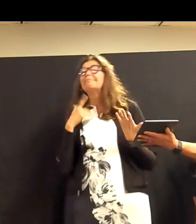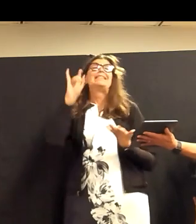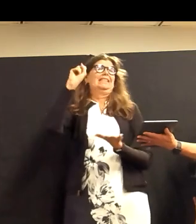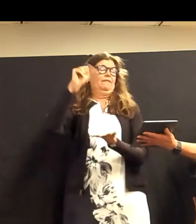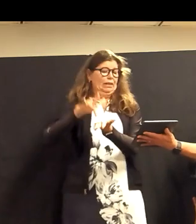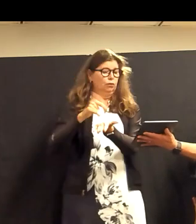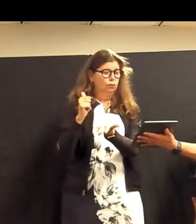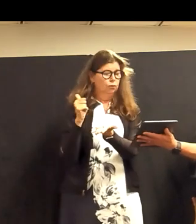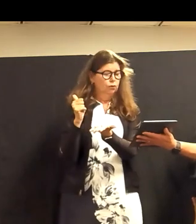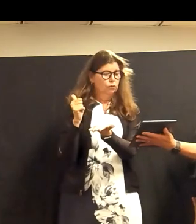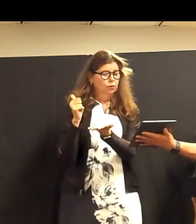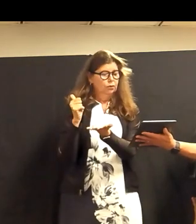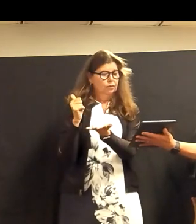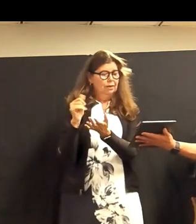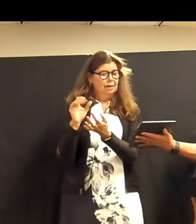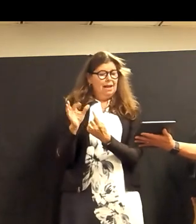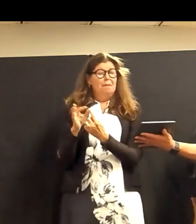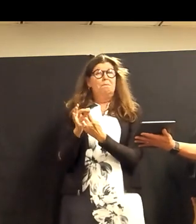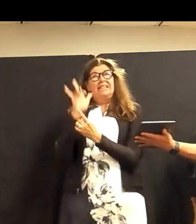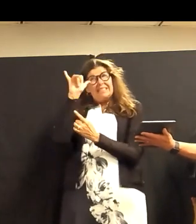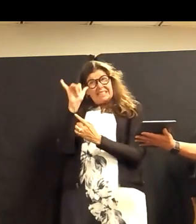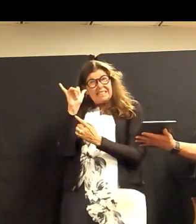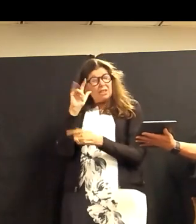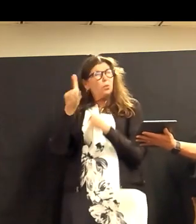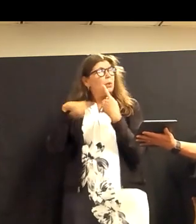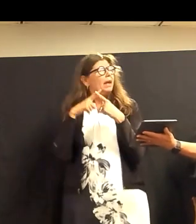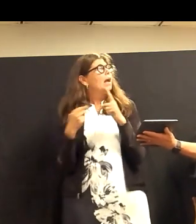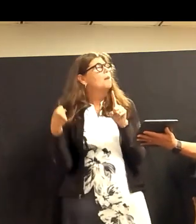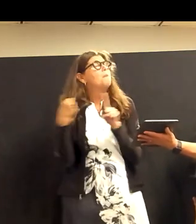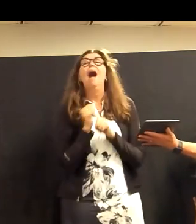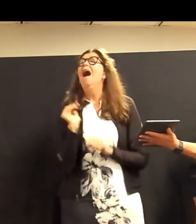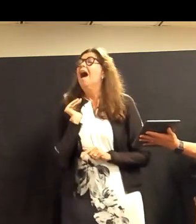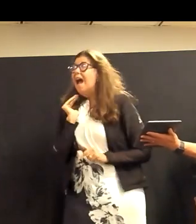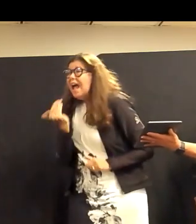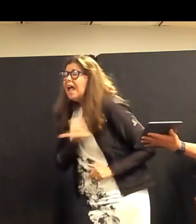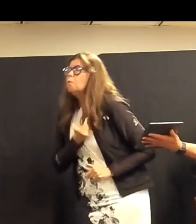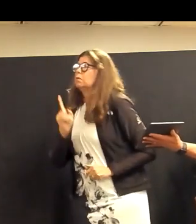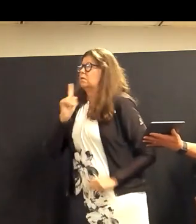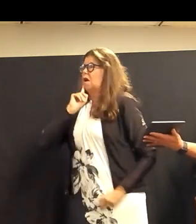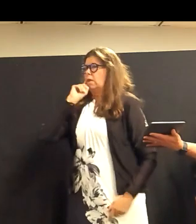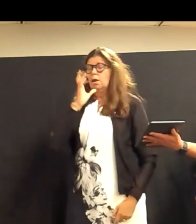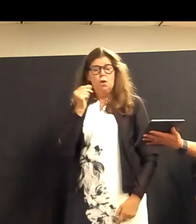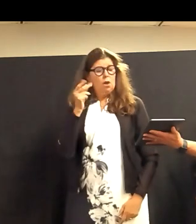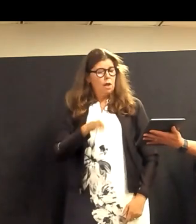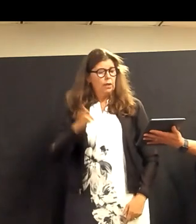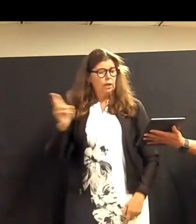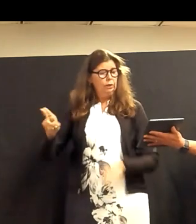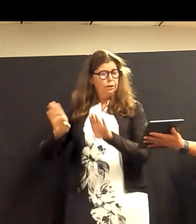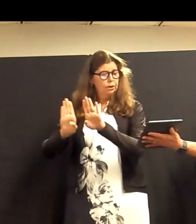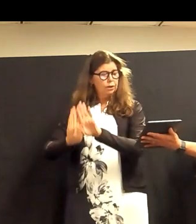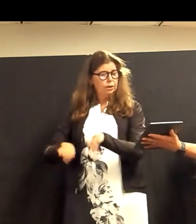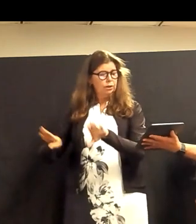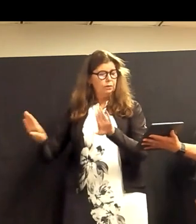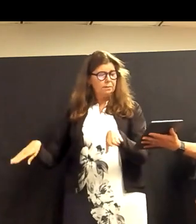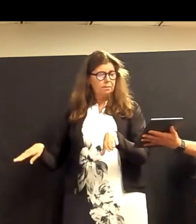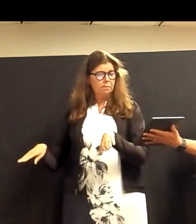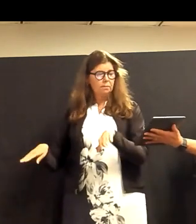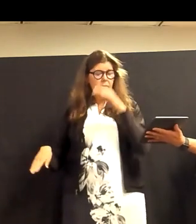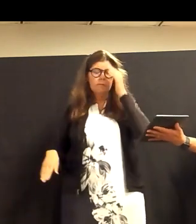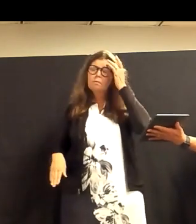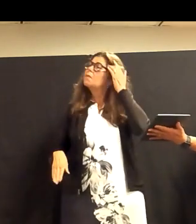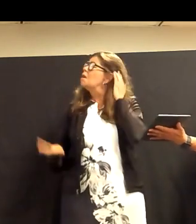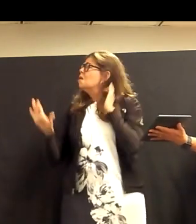But however, as deaf individuals, we do feel it, especially when it impacts